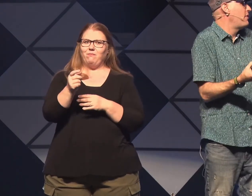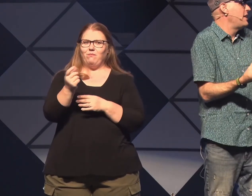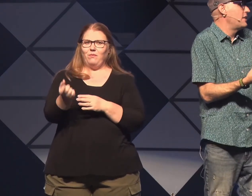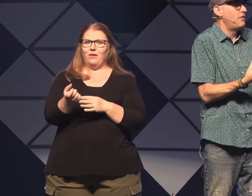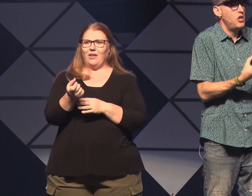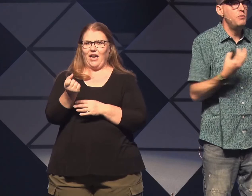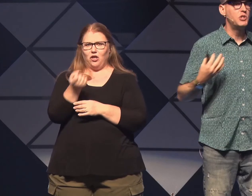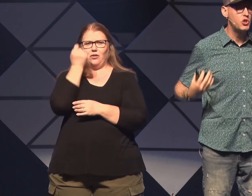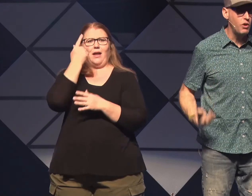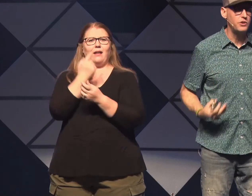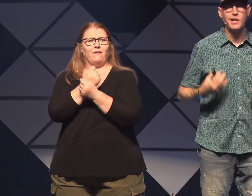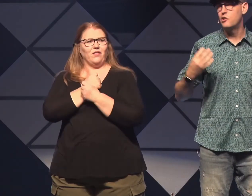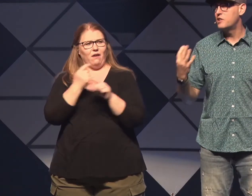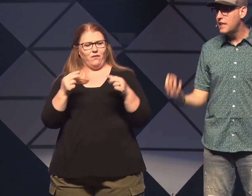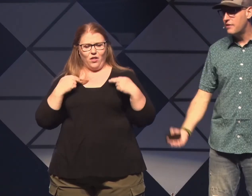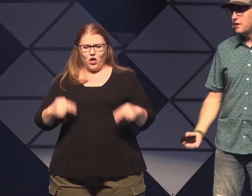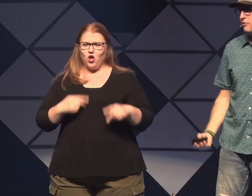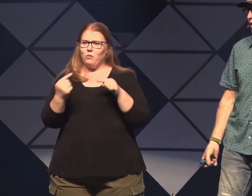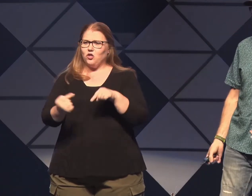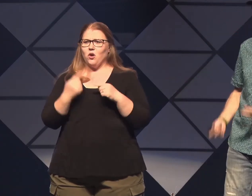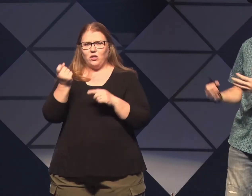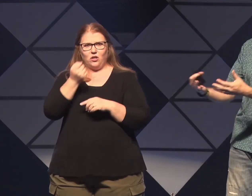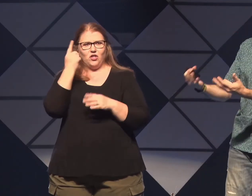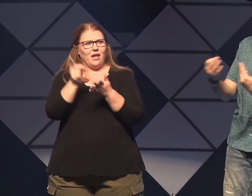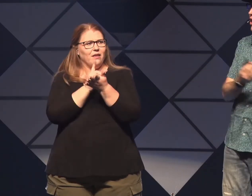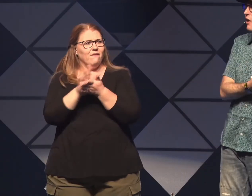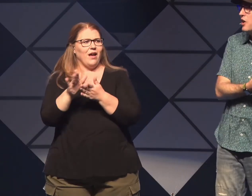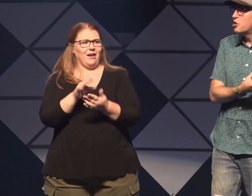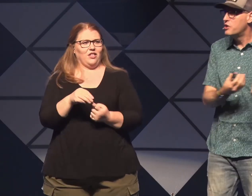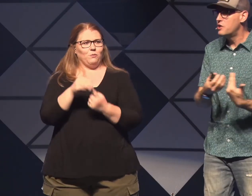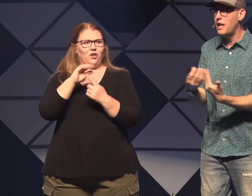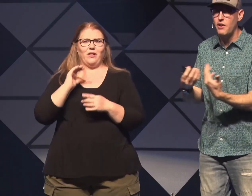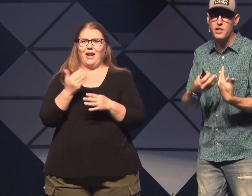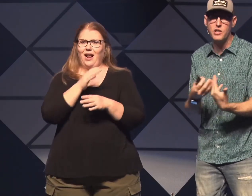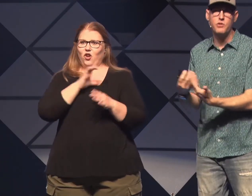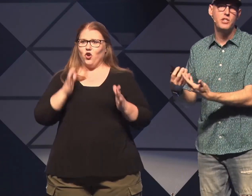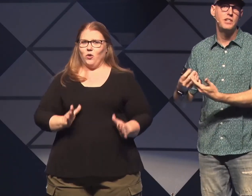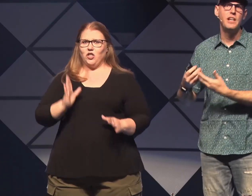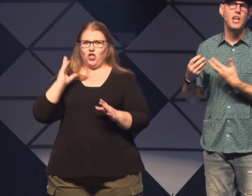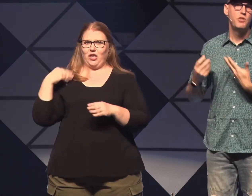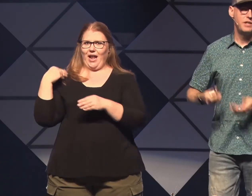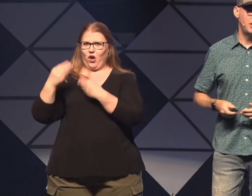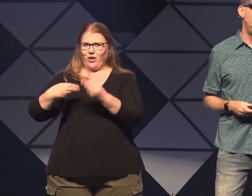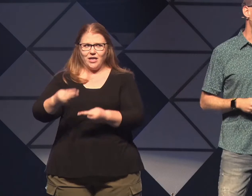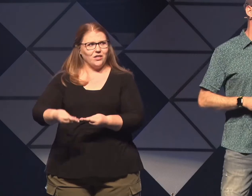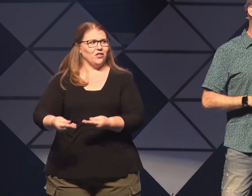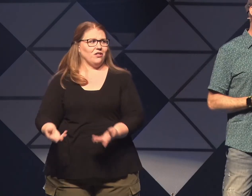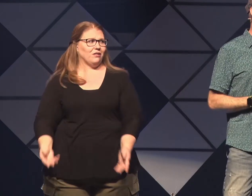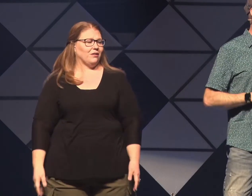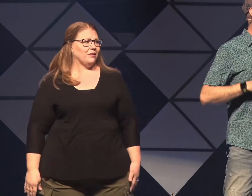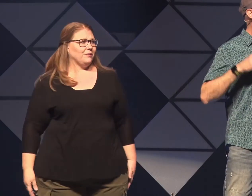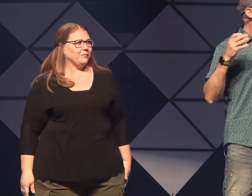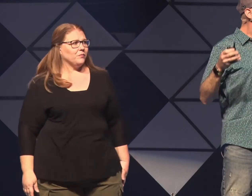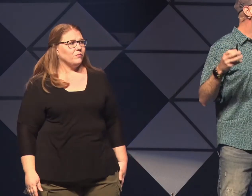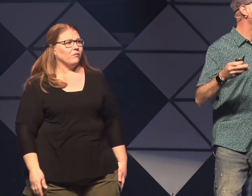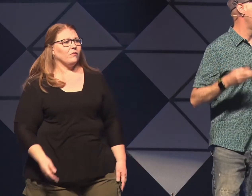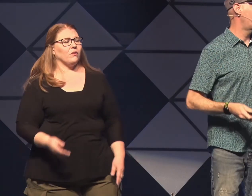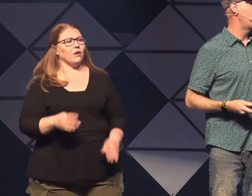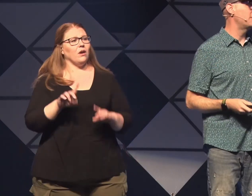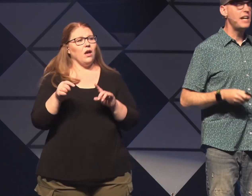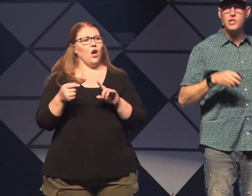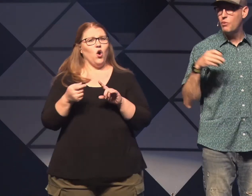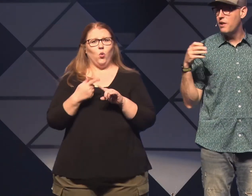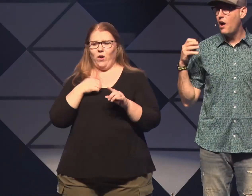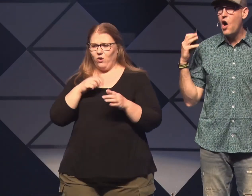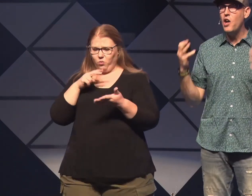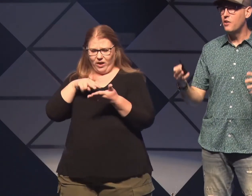deep revelation of the human struggle to understand the divine, especially in our Christian heritage and Christian tradition. And so when we turn to the